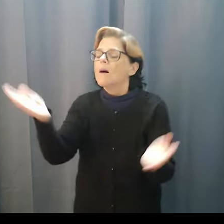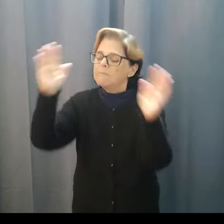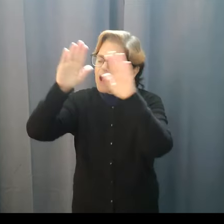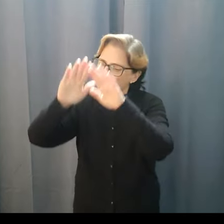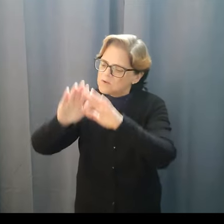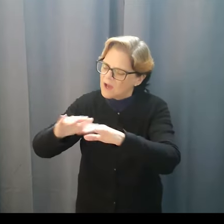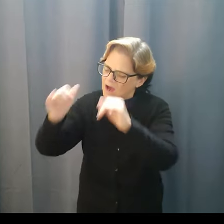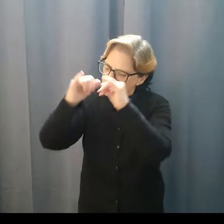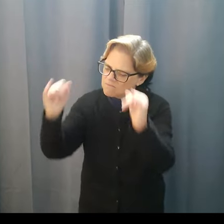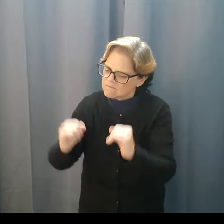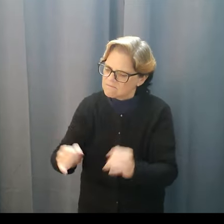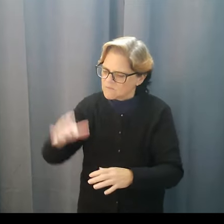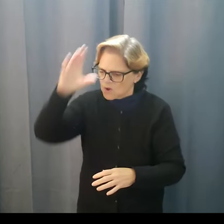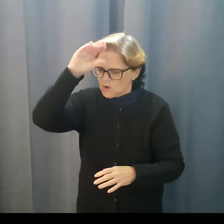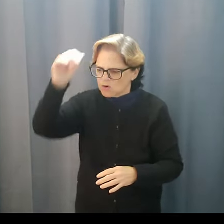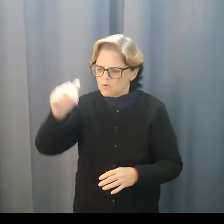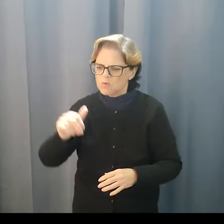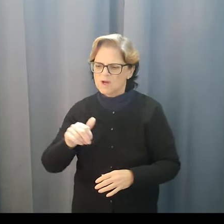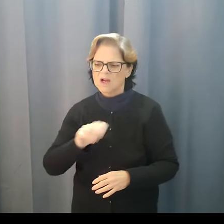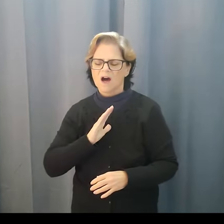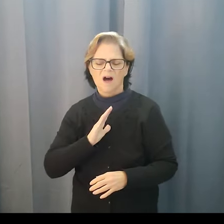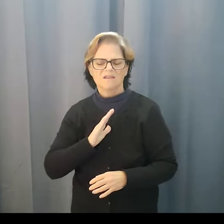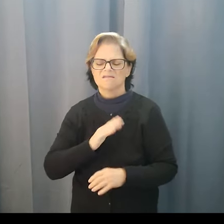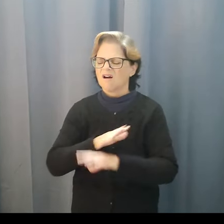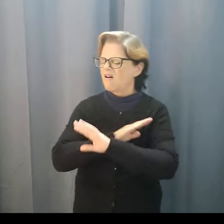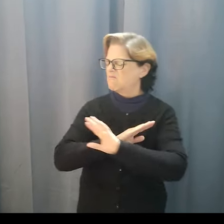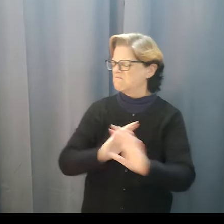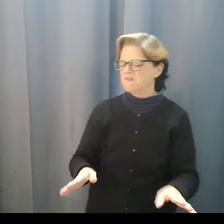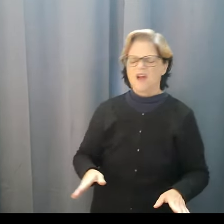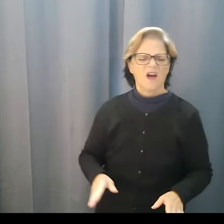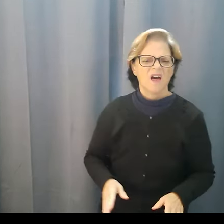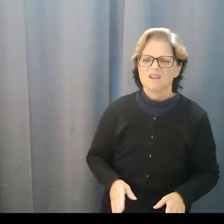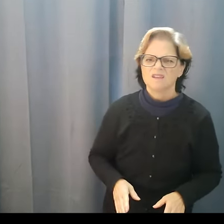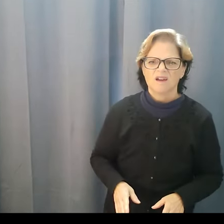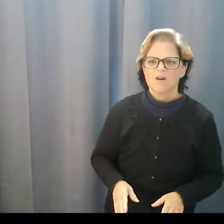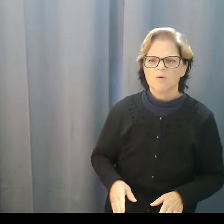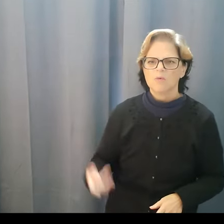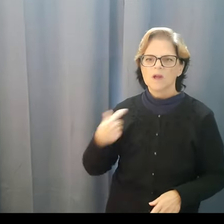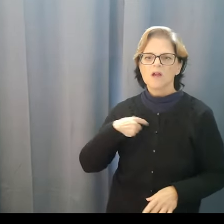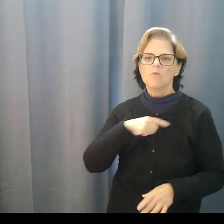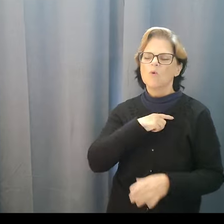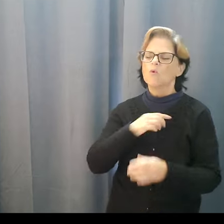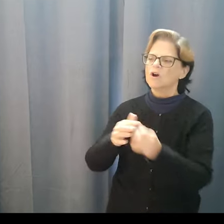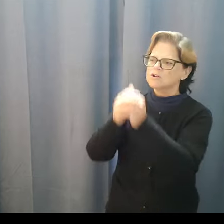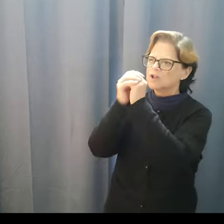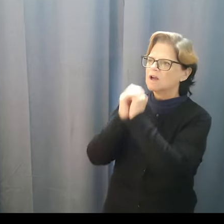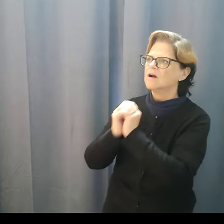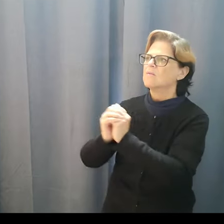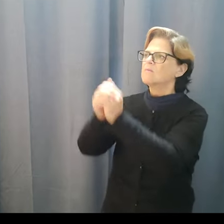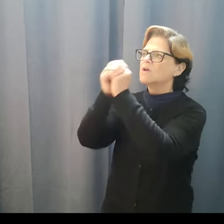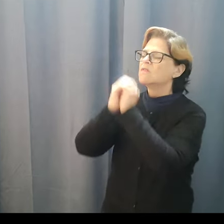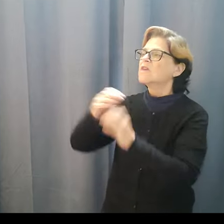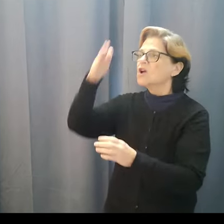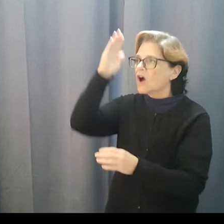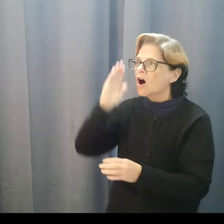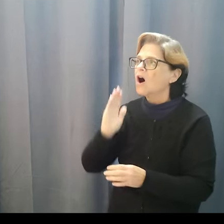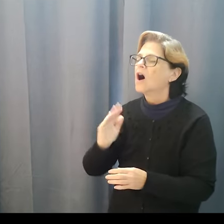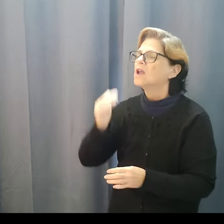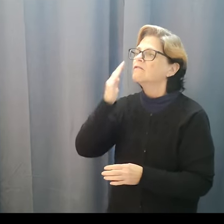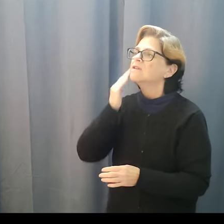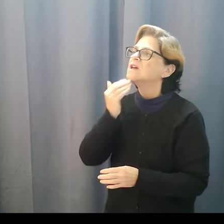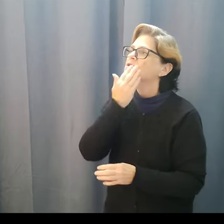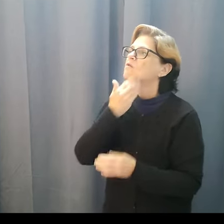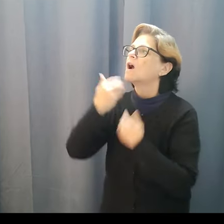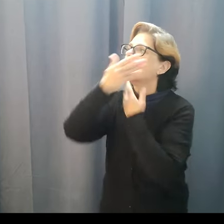We will not bow down to the gods of man. We will worship